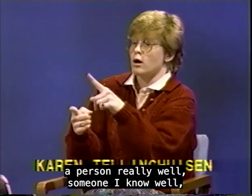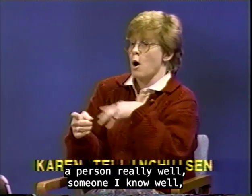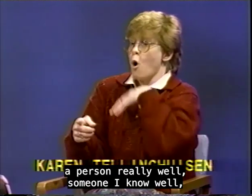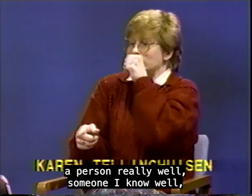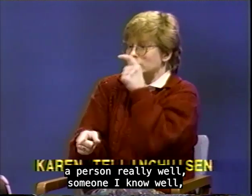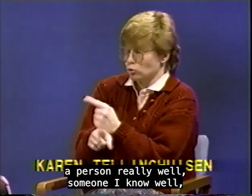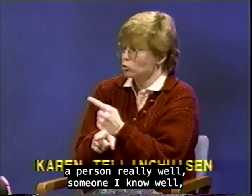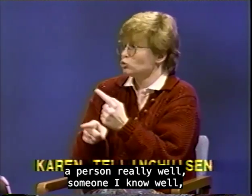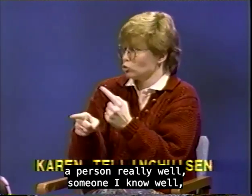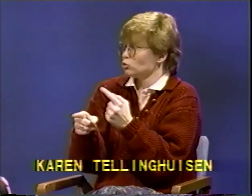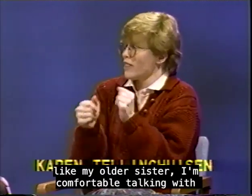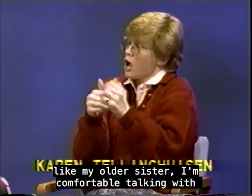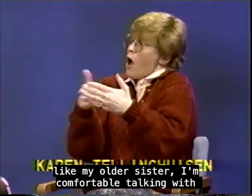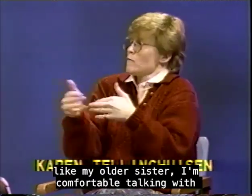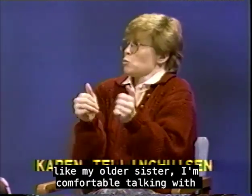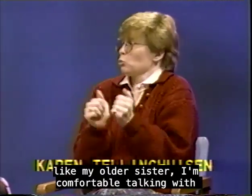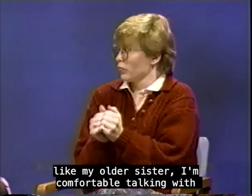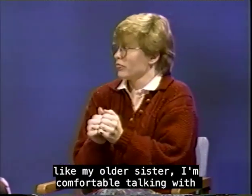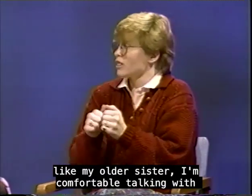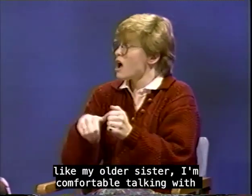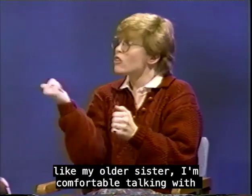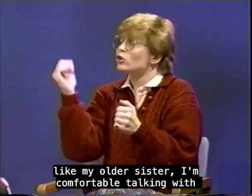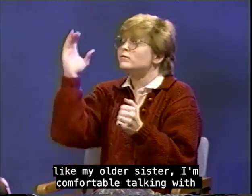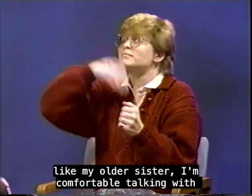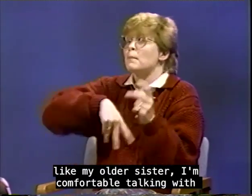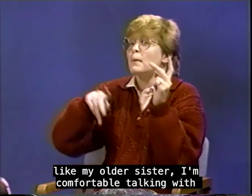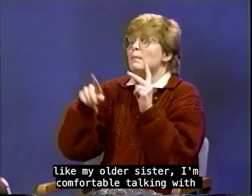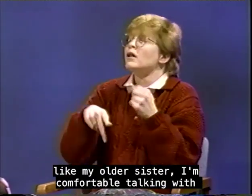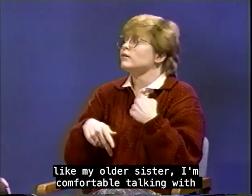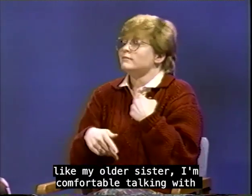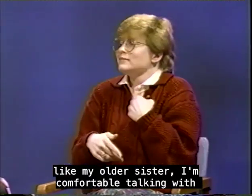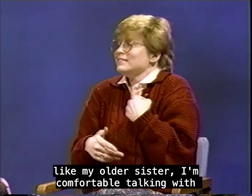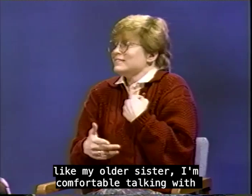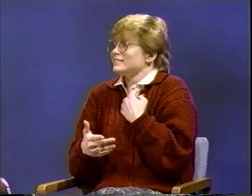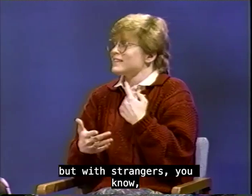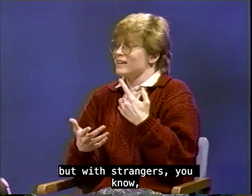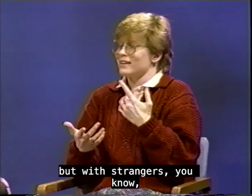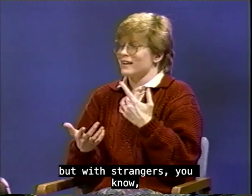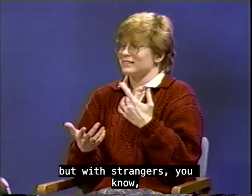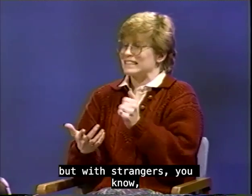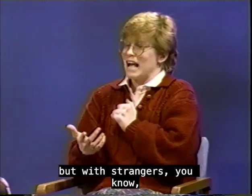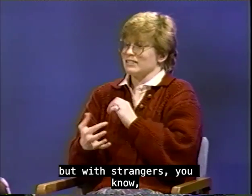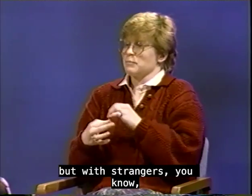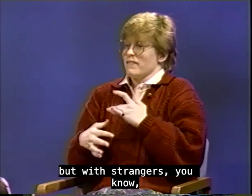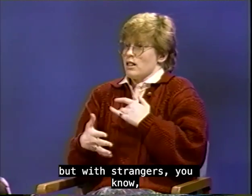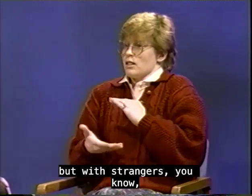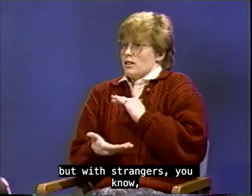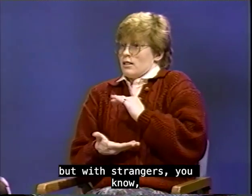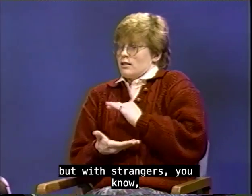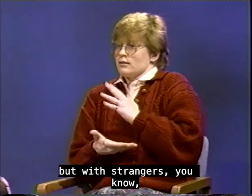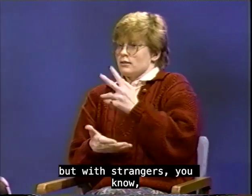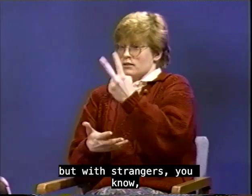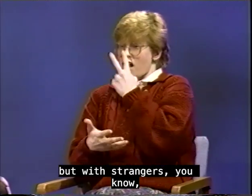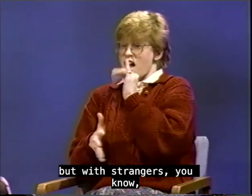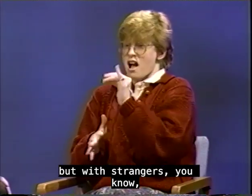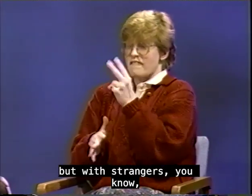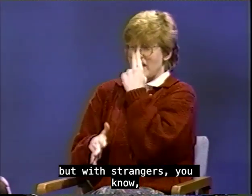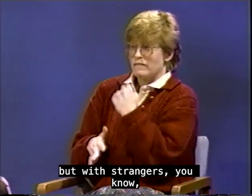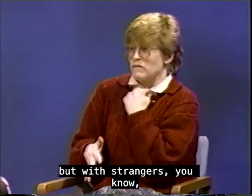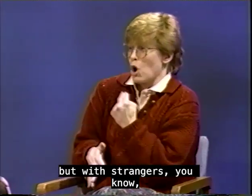well, someone I know well, like my oldest sister, I'm comfortable talking with her, but with strangers, you know, I just feel